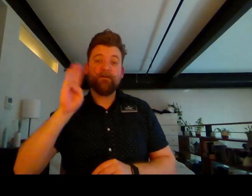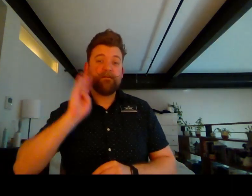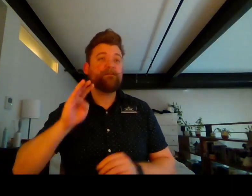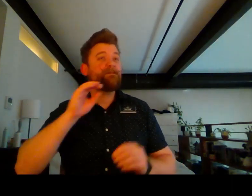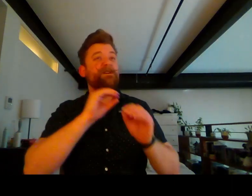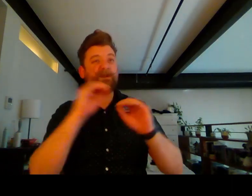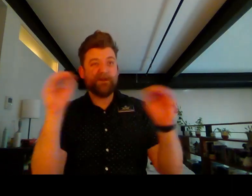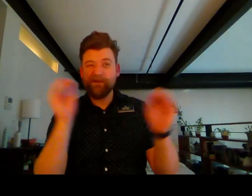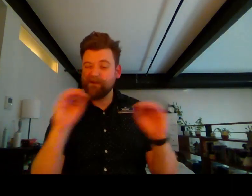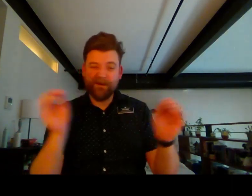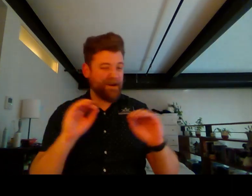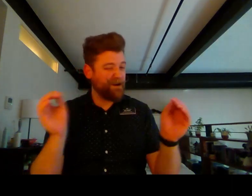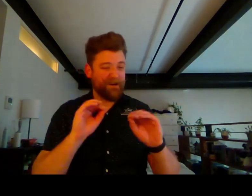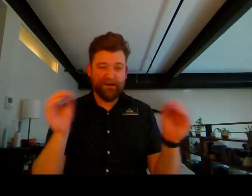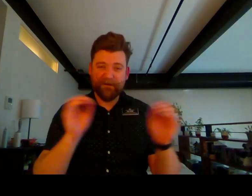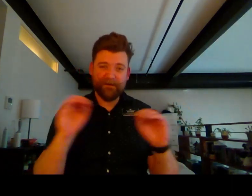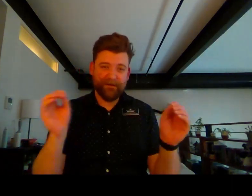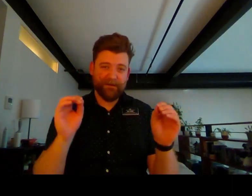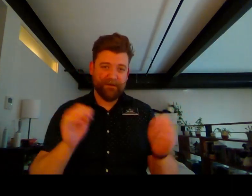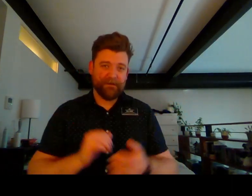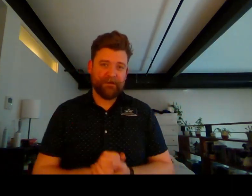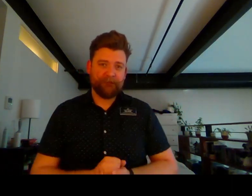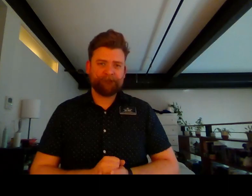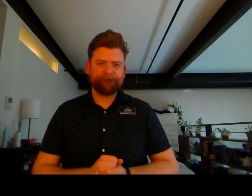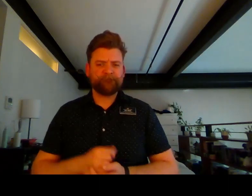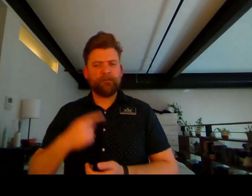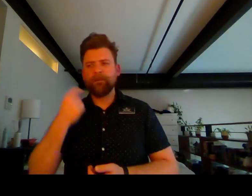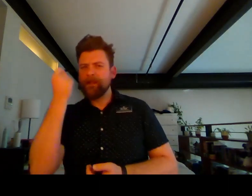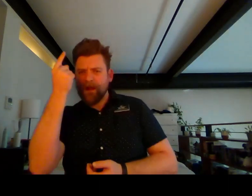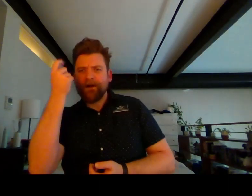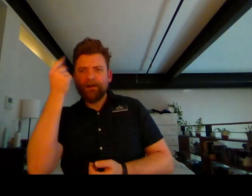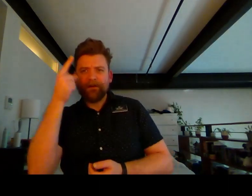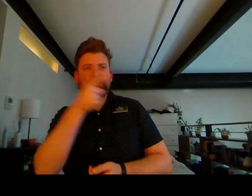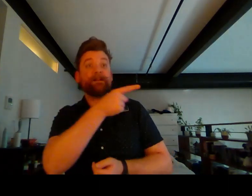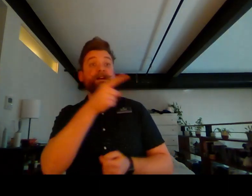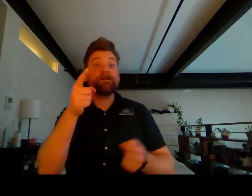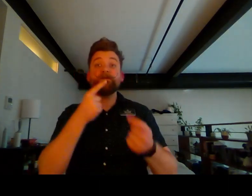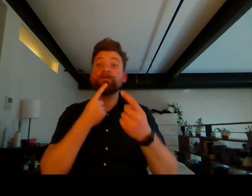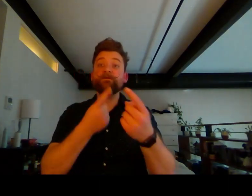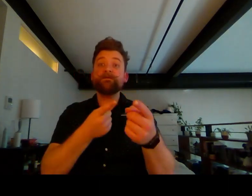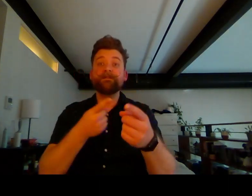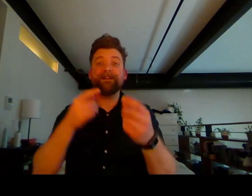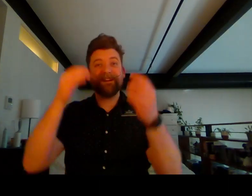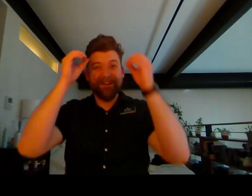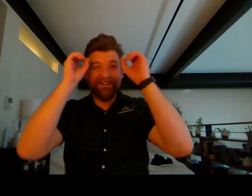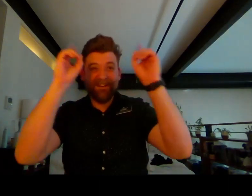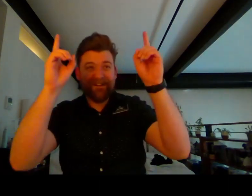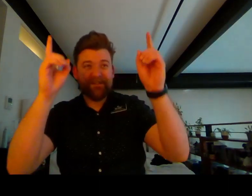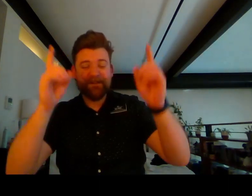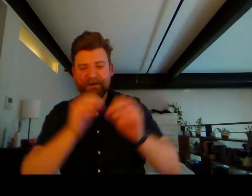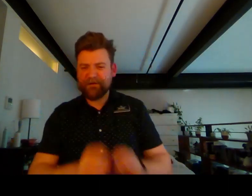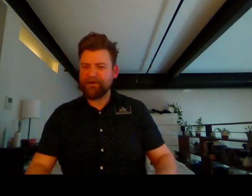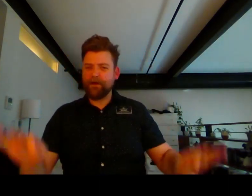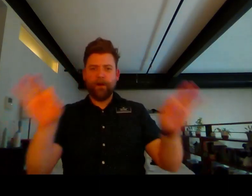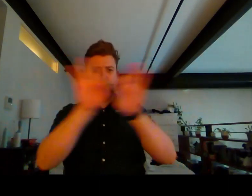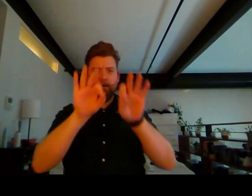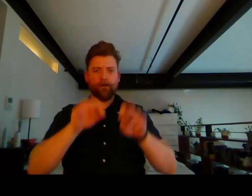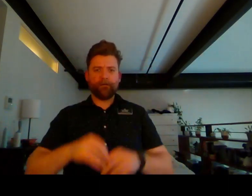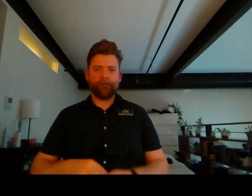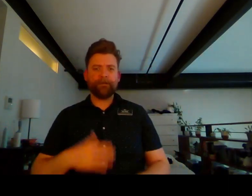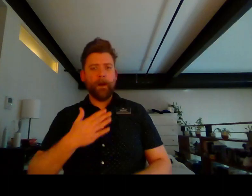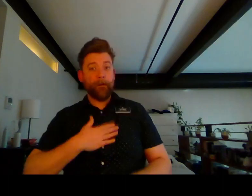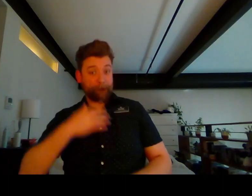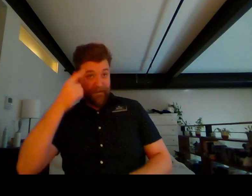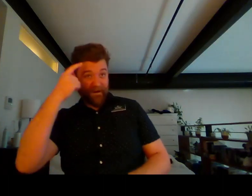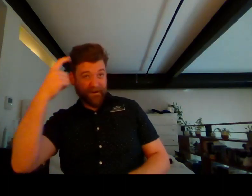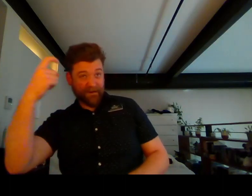bus boycotts, you received a terrific education. My dream is that there will be less young men choosing a life of